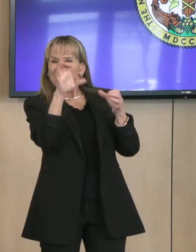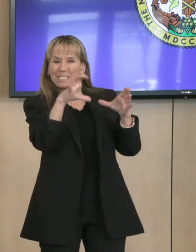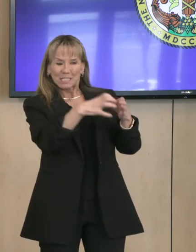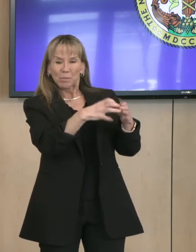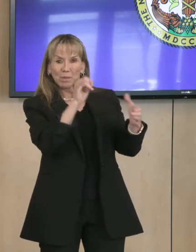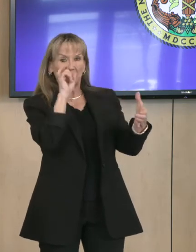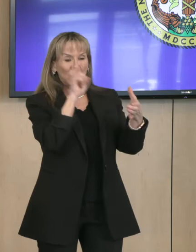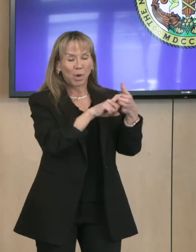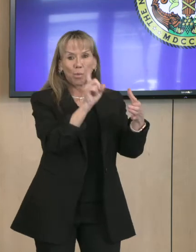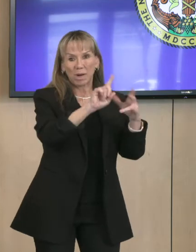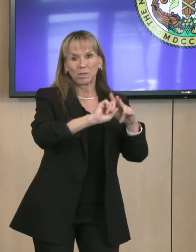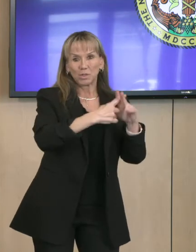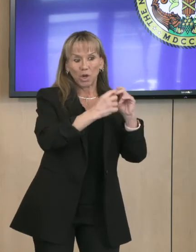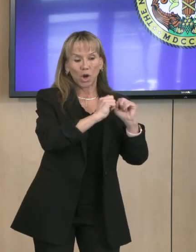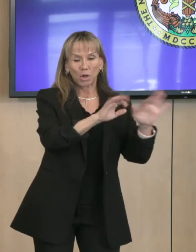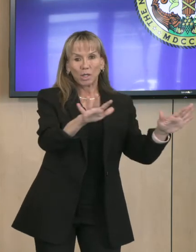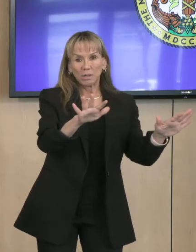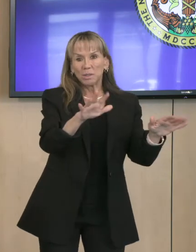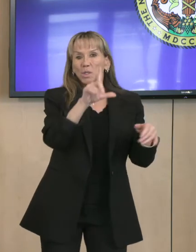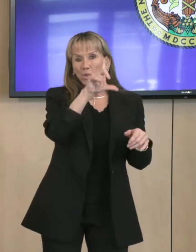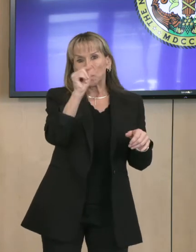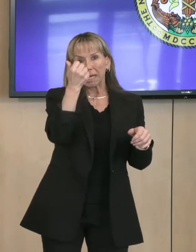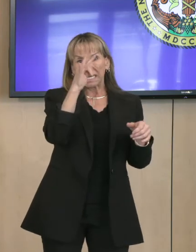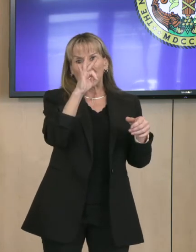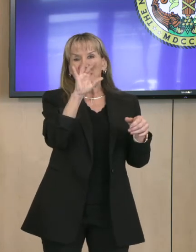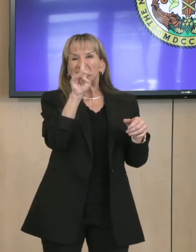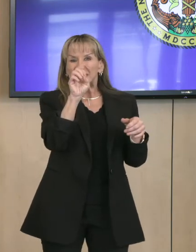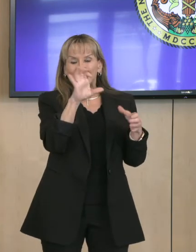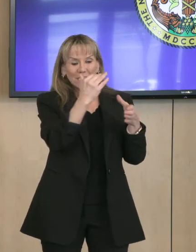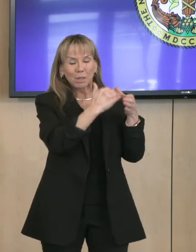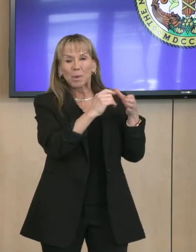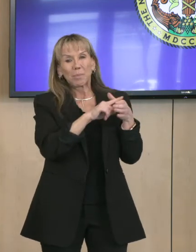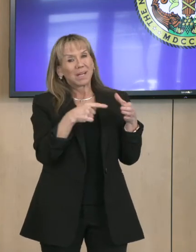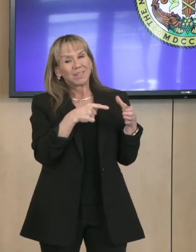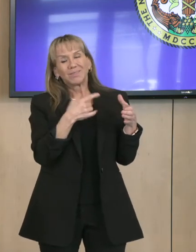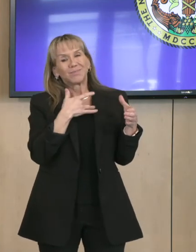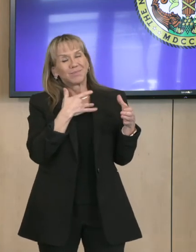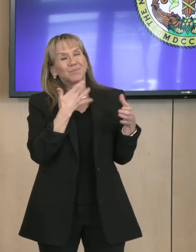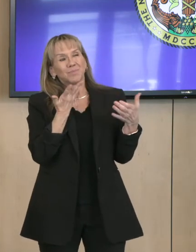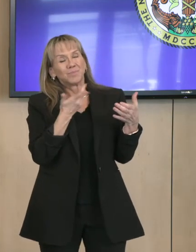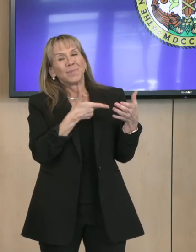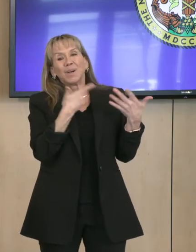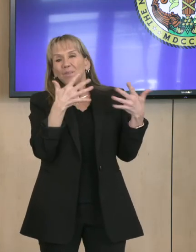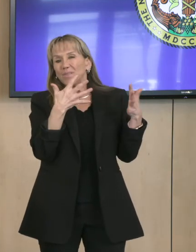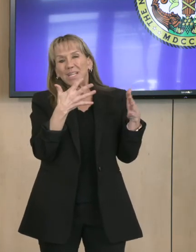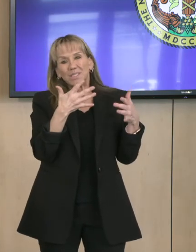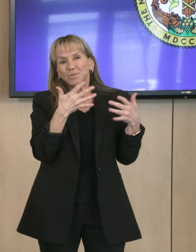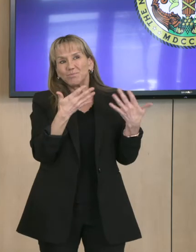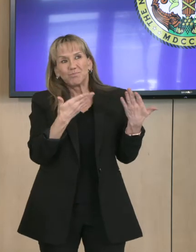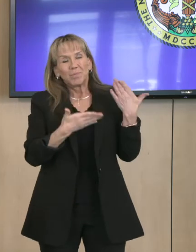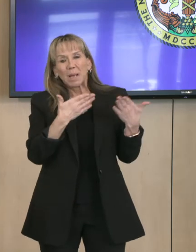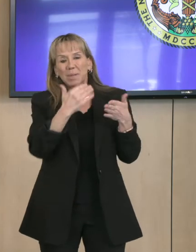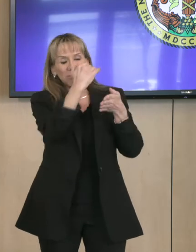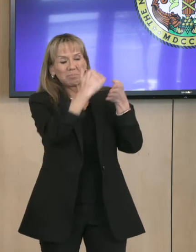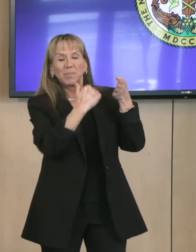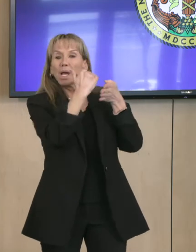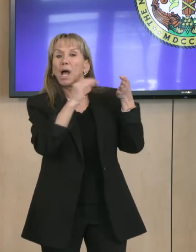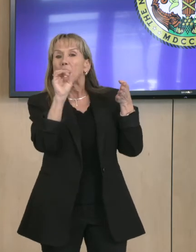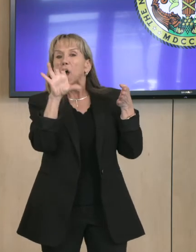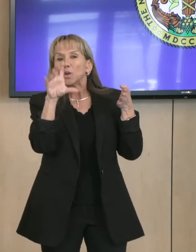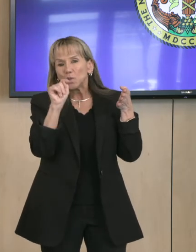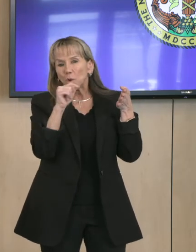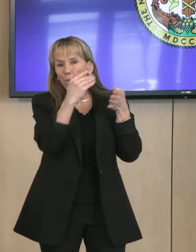of 2019, it is likely that the virus was present and circulating as early as late October of that